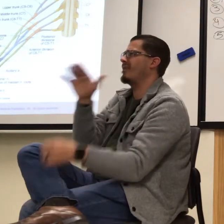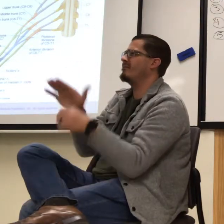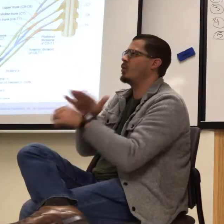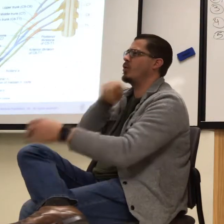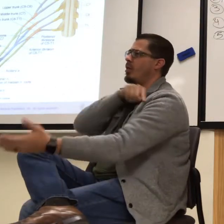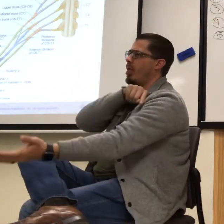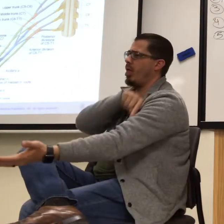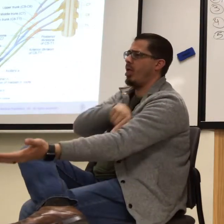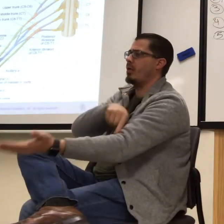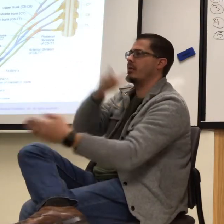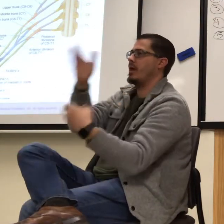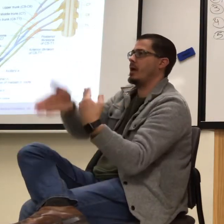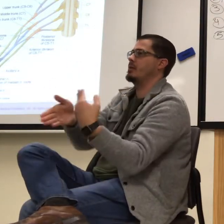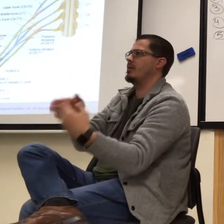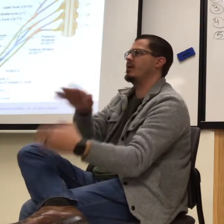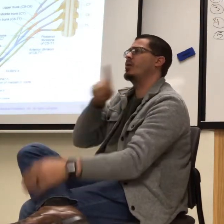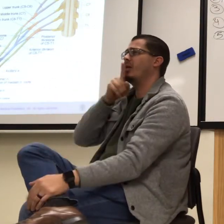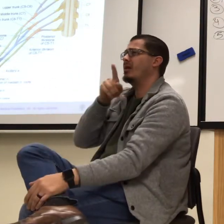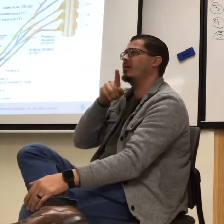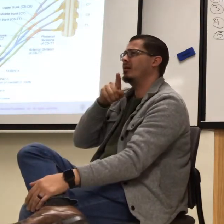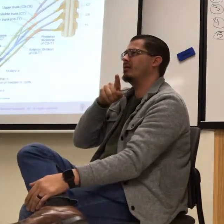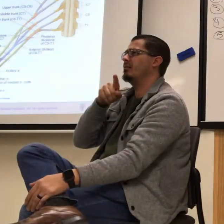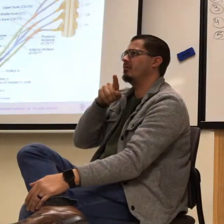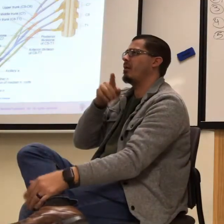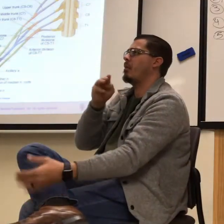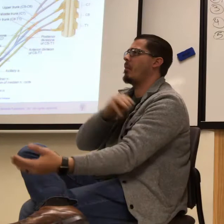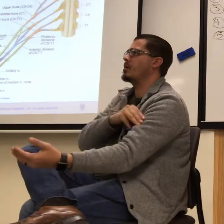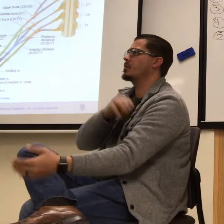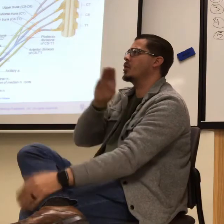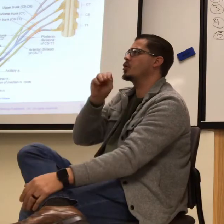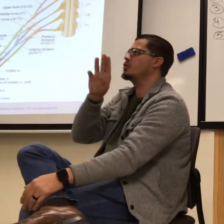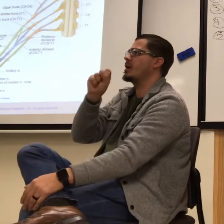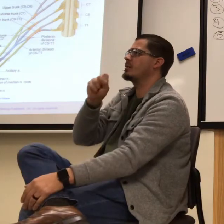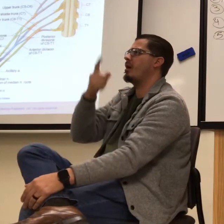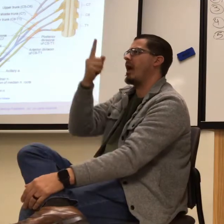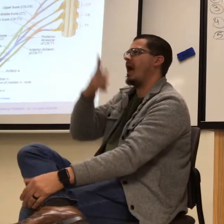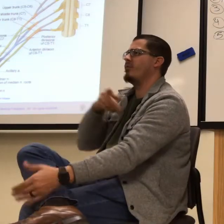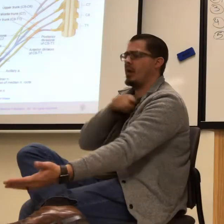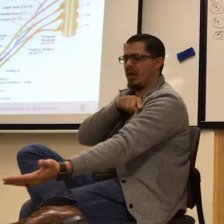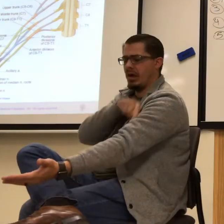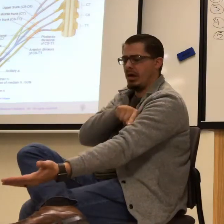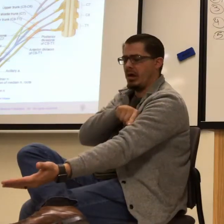arm. But pretty much musculocutaneous goes about halfway down the